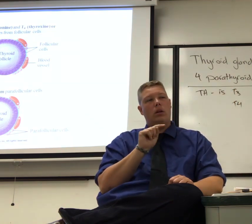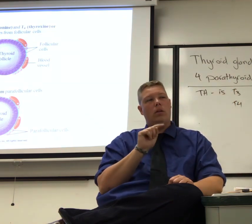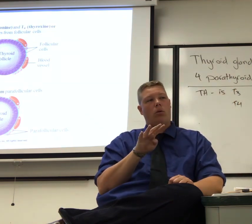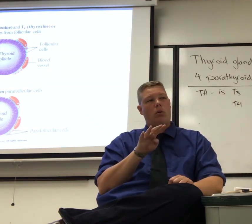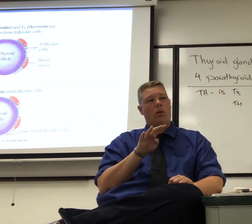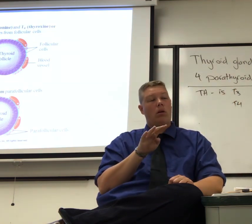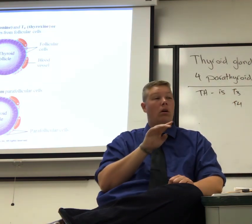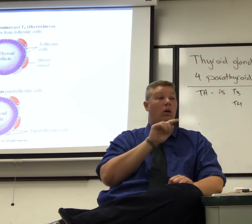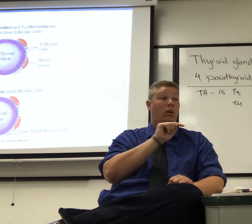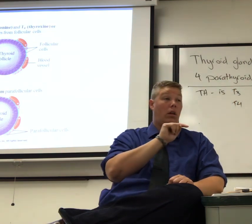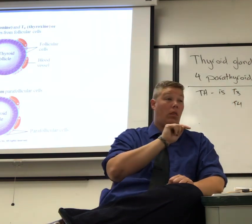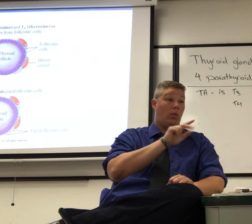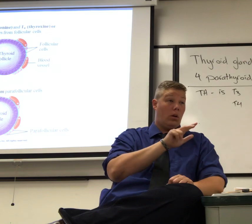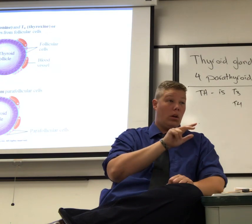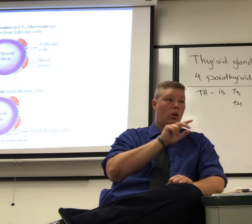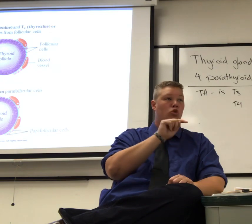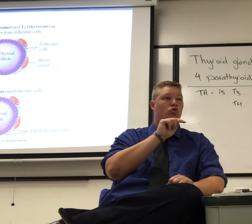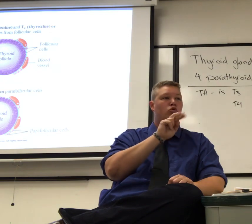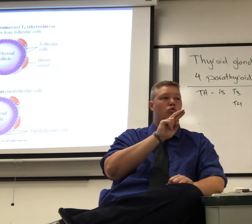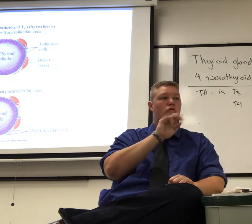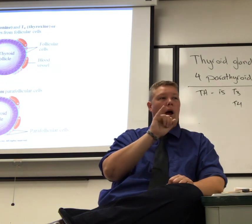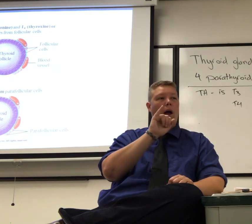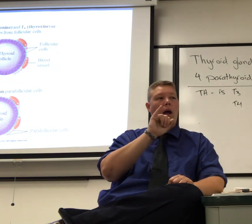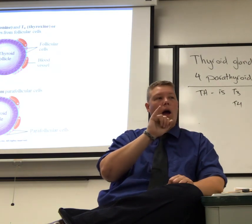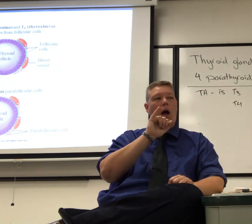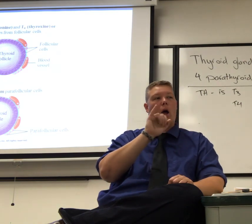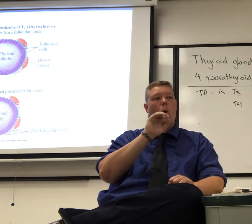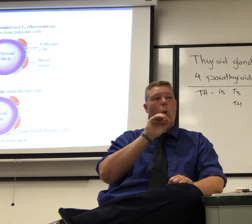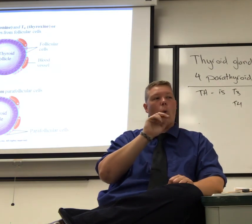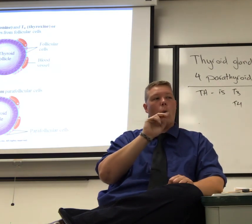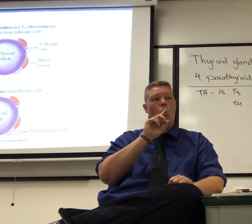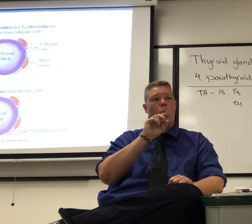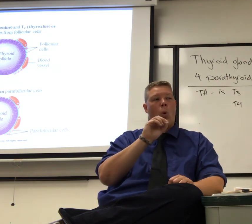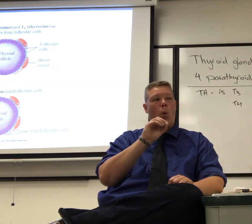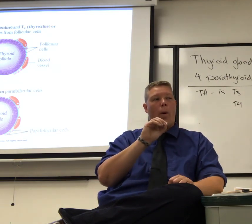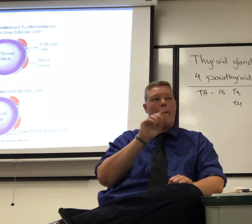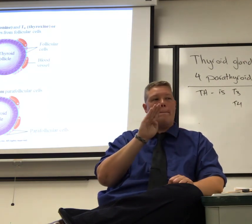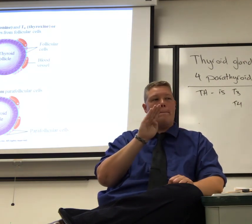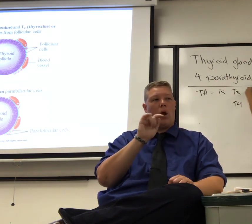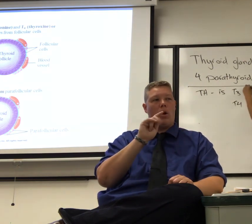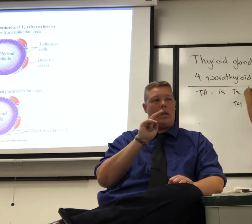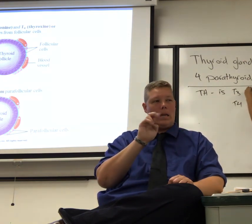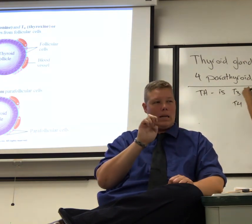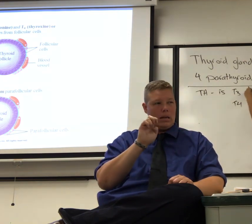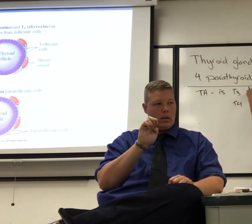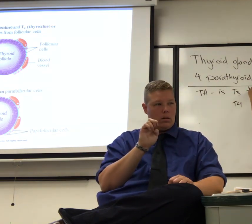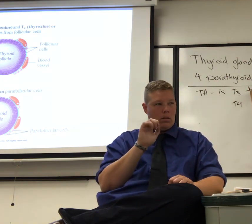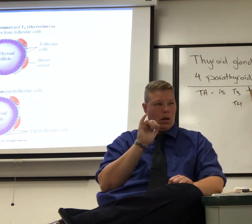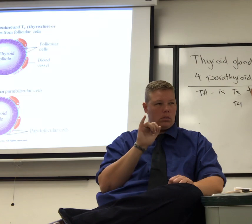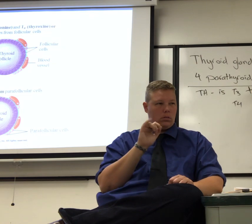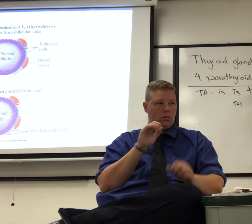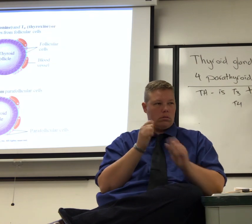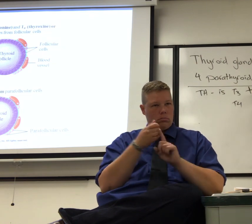TH, thyroid hormone, is T3, T4. The